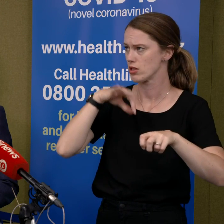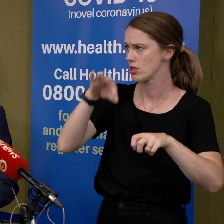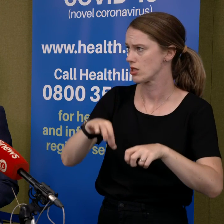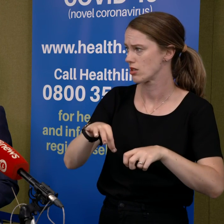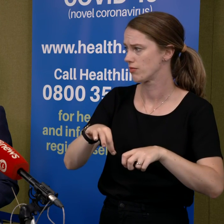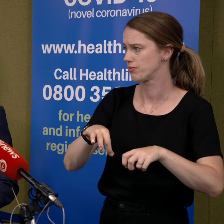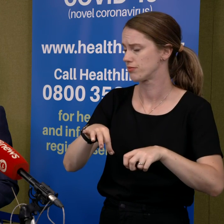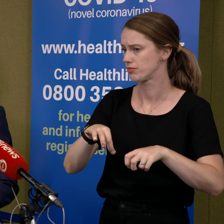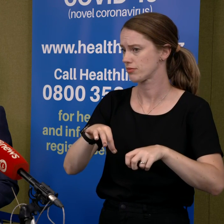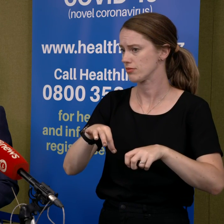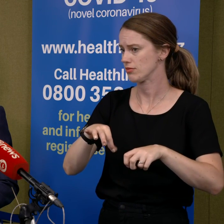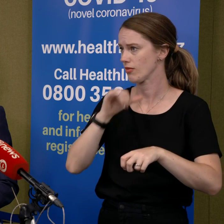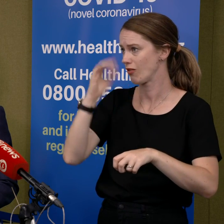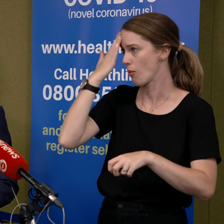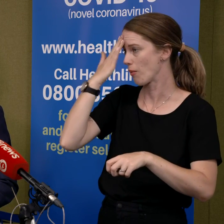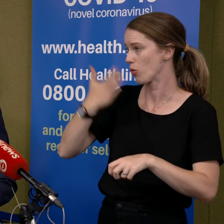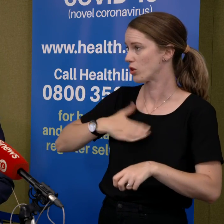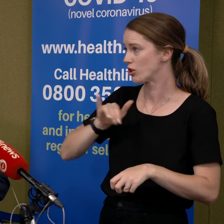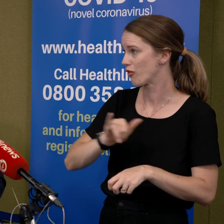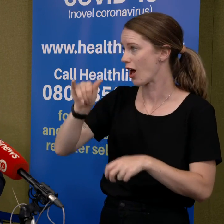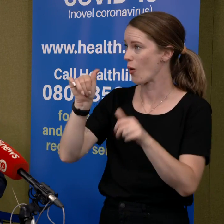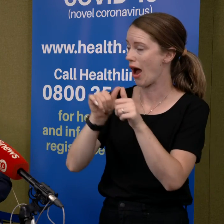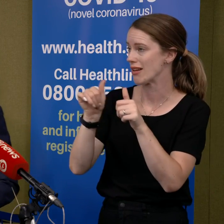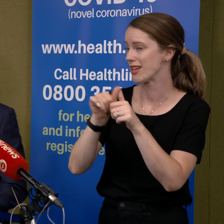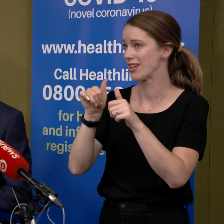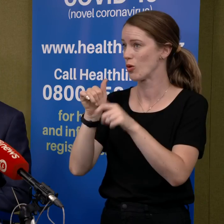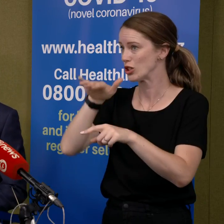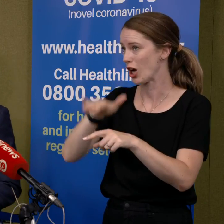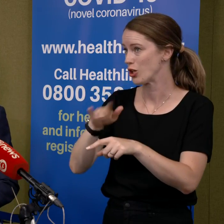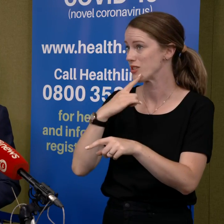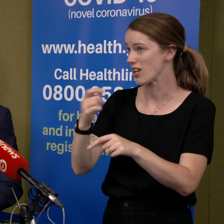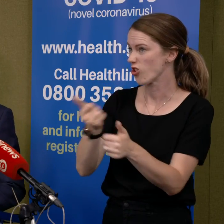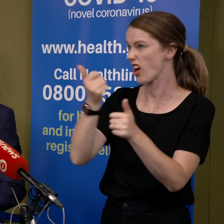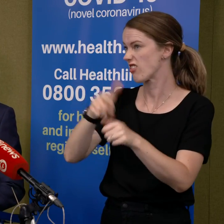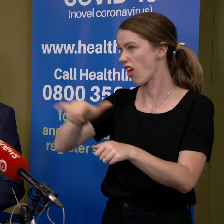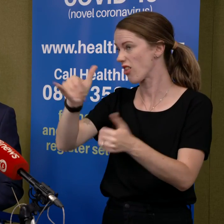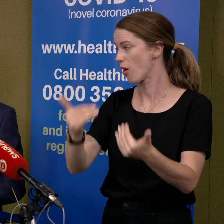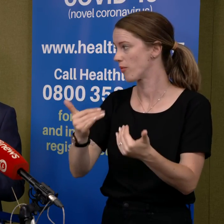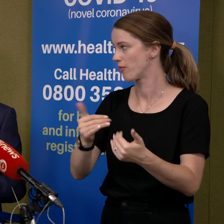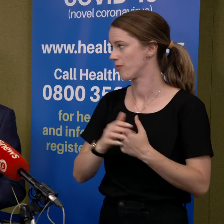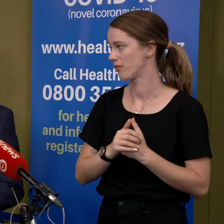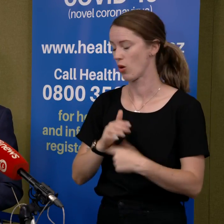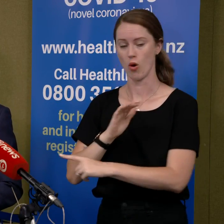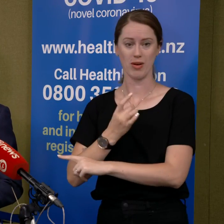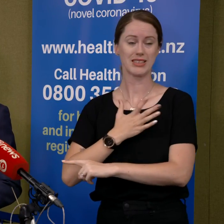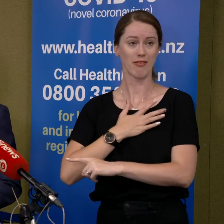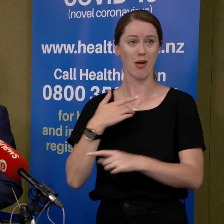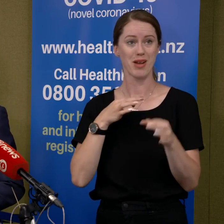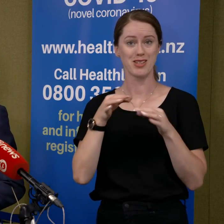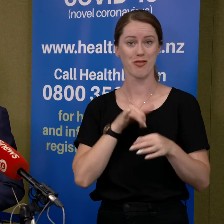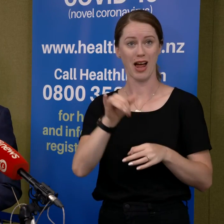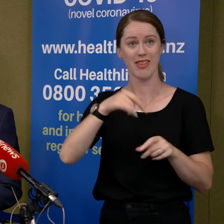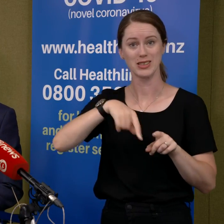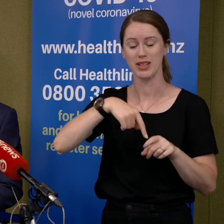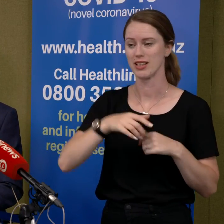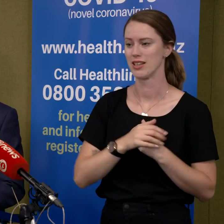if your mother was wanting to catch a flight, or aunt or auntie or child, would you say it's safe to travel? Or even myself, I'm planning to fly this